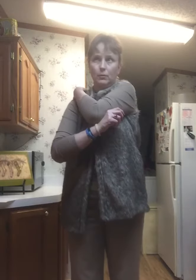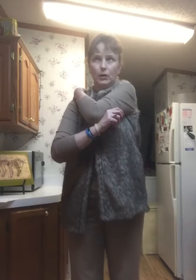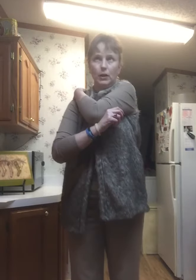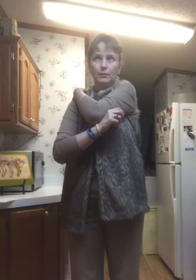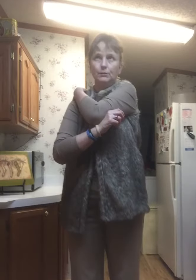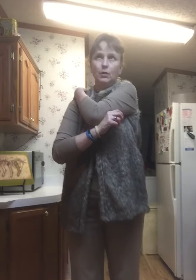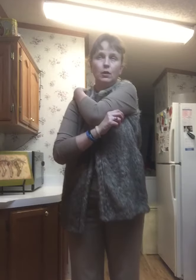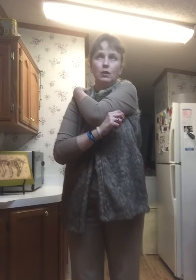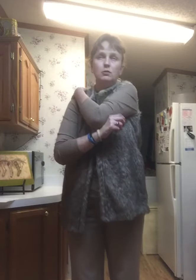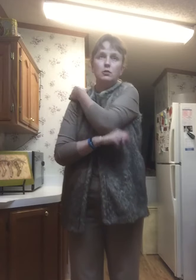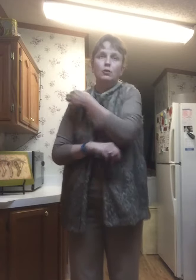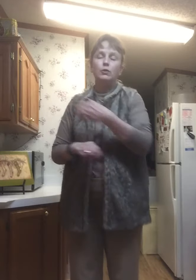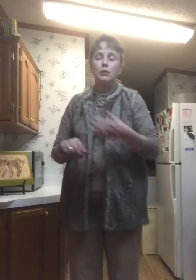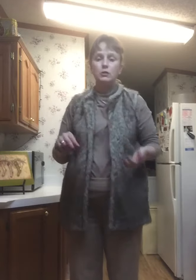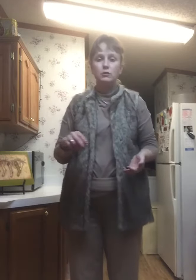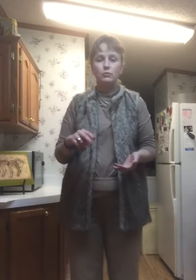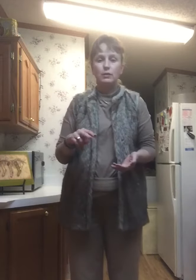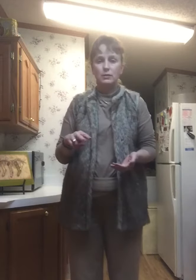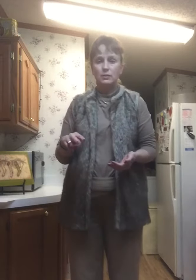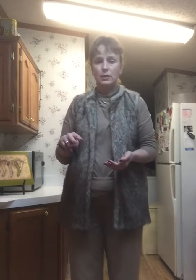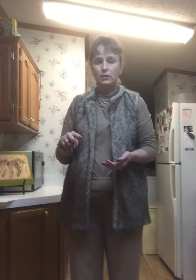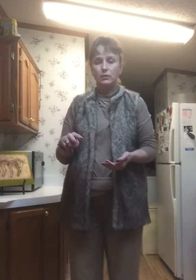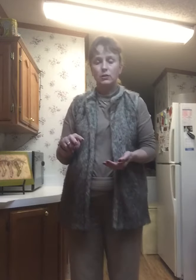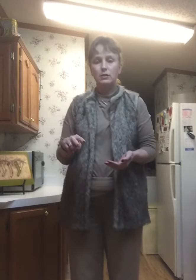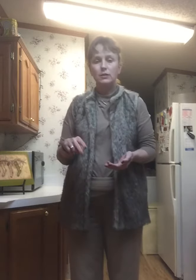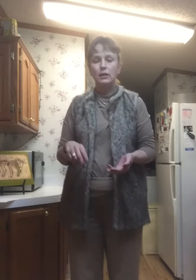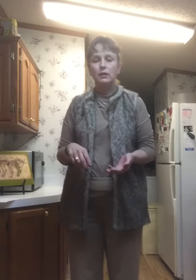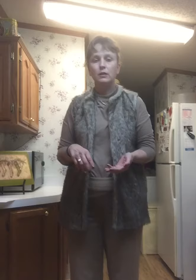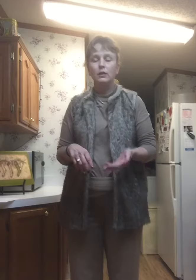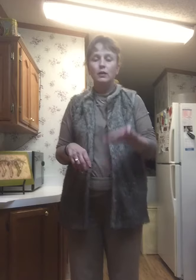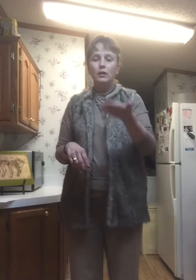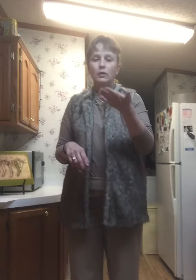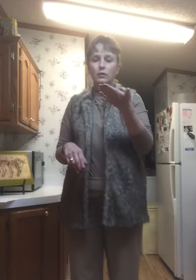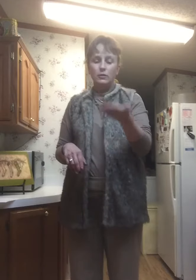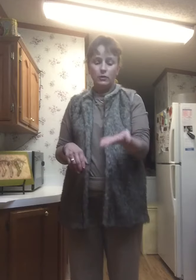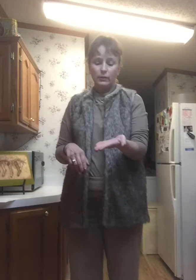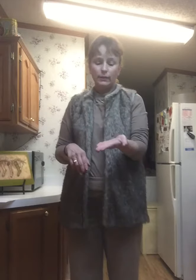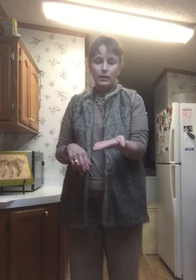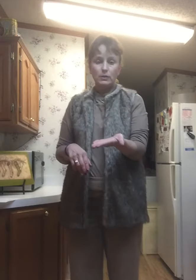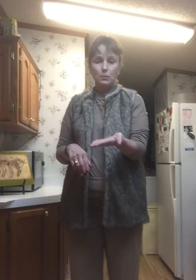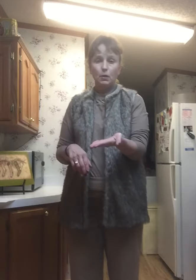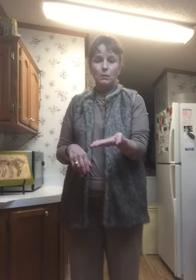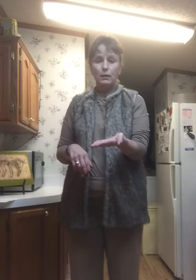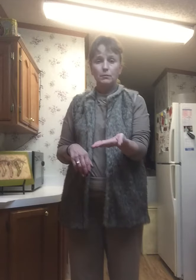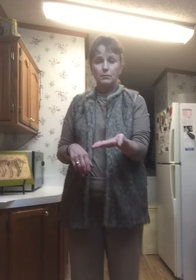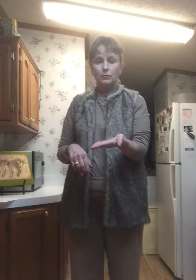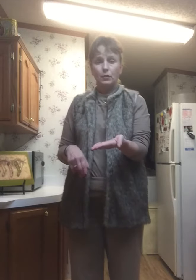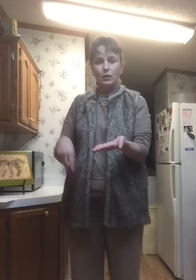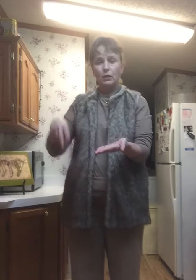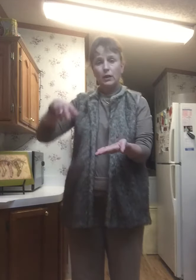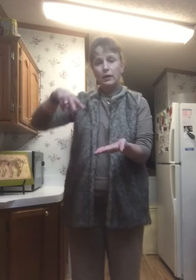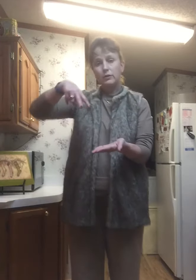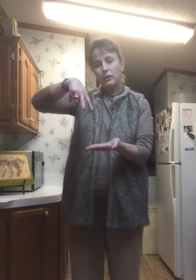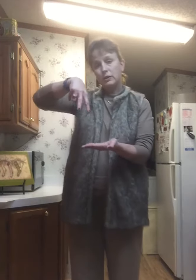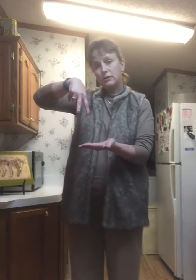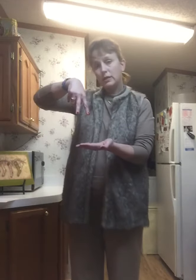pretty. So we're going to do this instead. You're going to take your left hand is palm up, and you're going to take